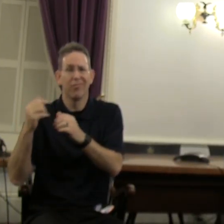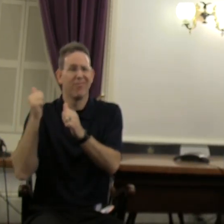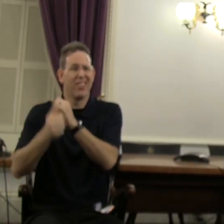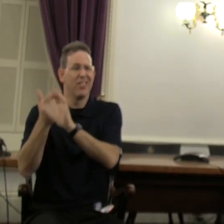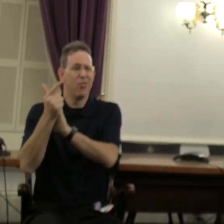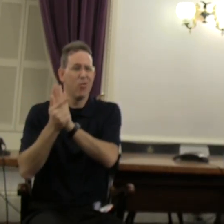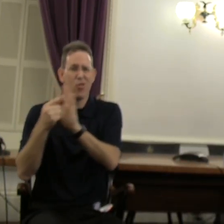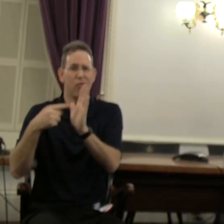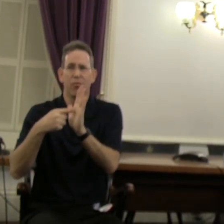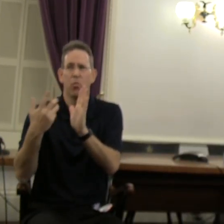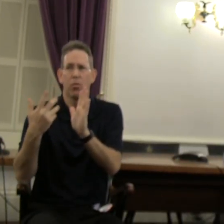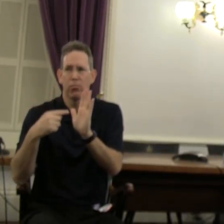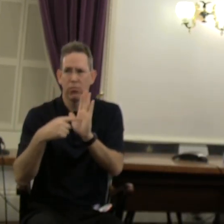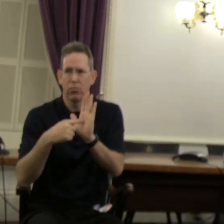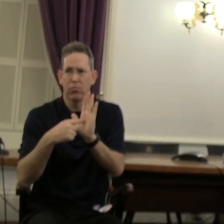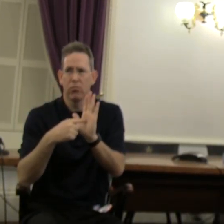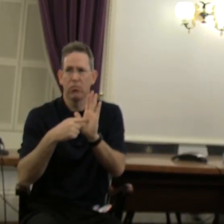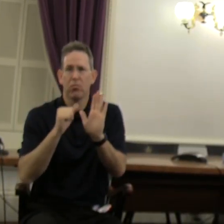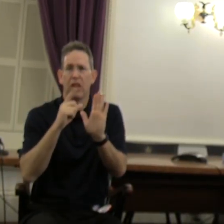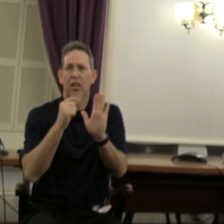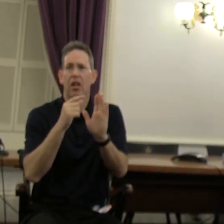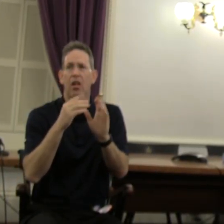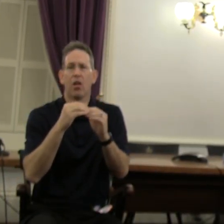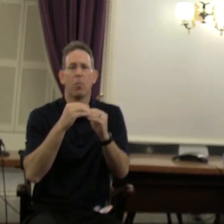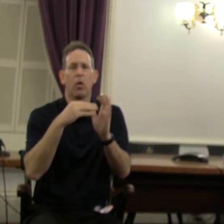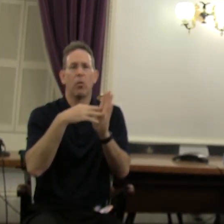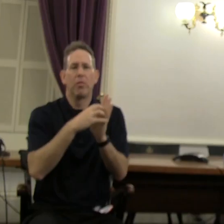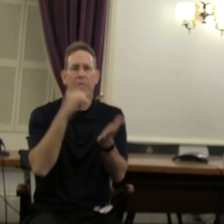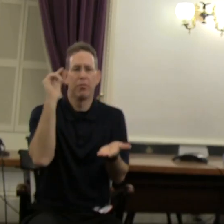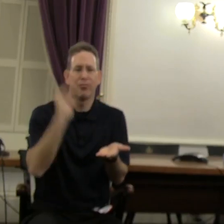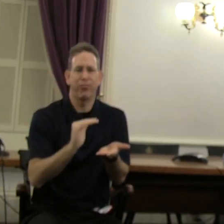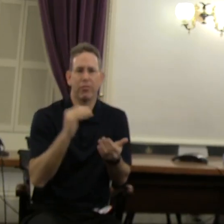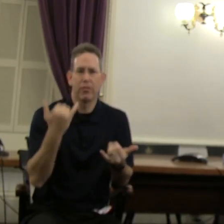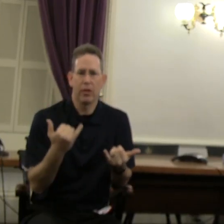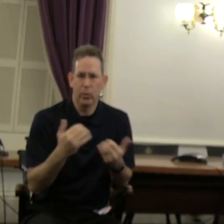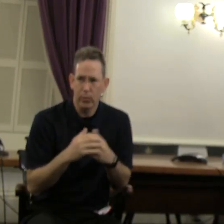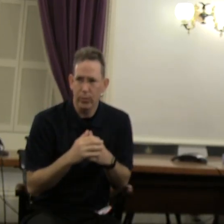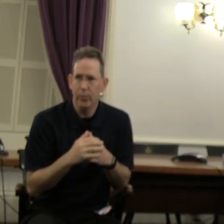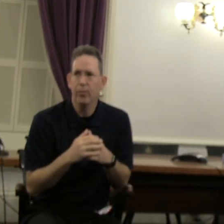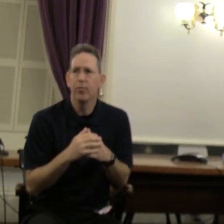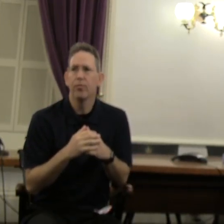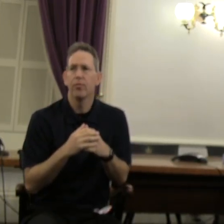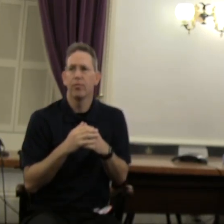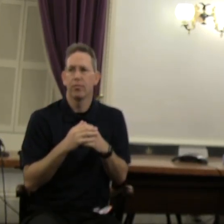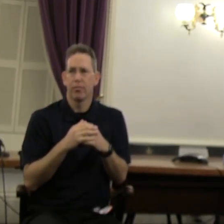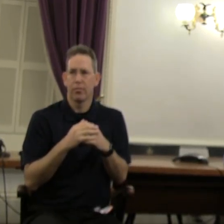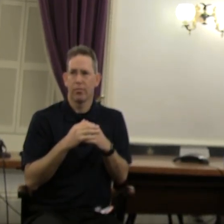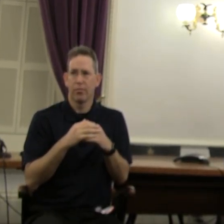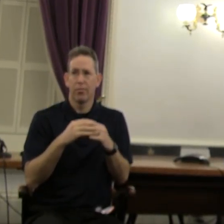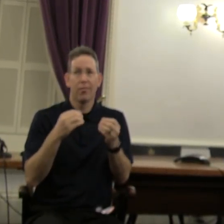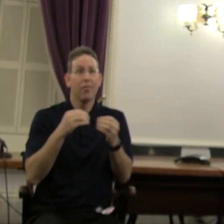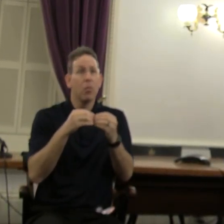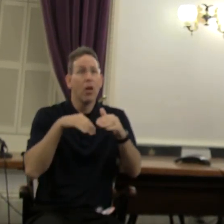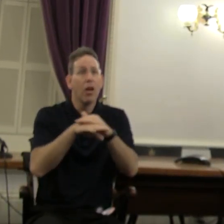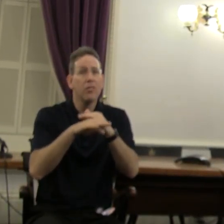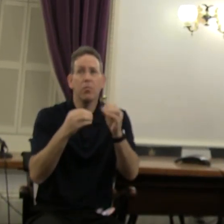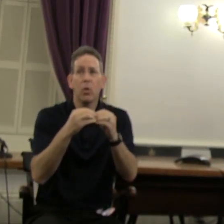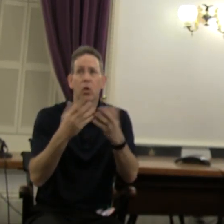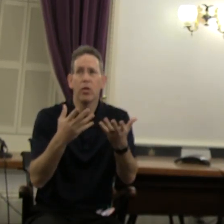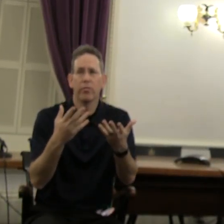rights. Now last week, about, I think on the 15th, the House actually passed some legislation that lowered the